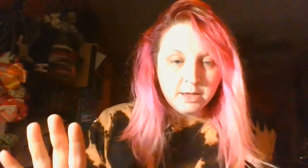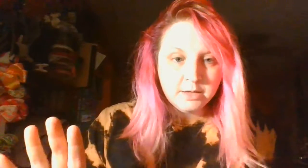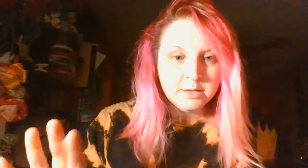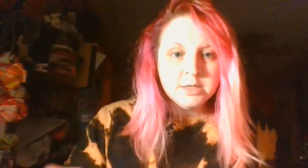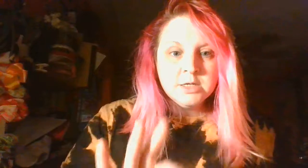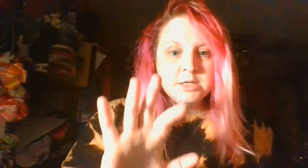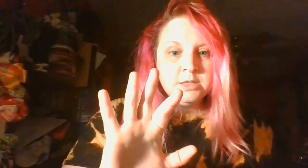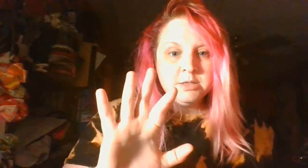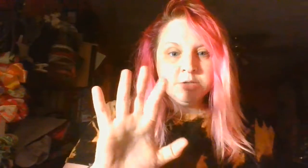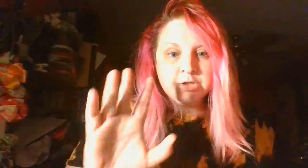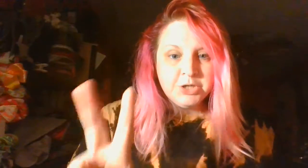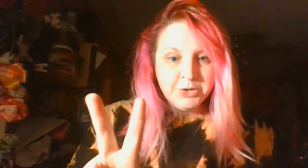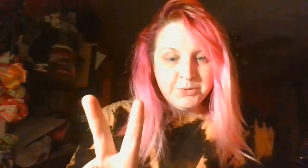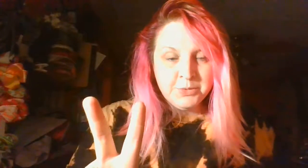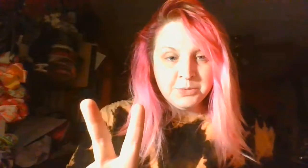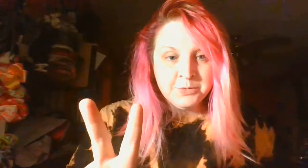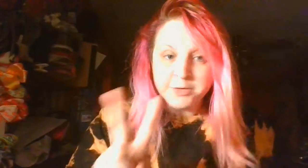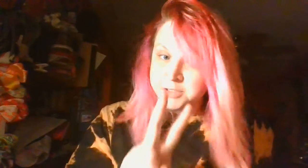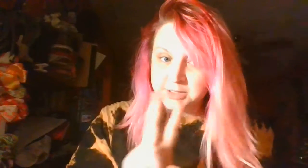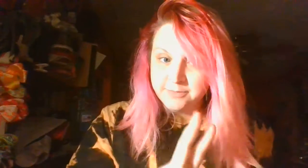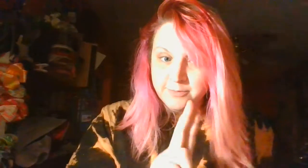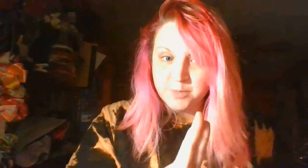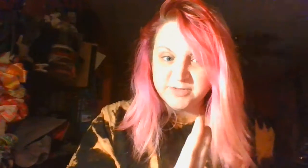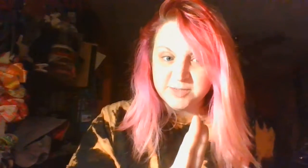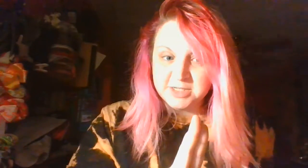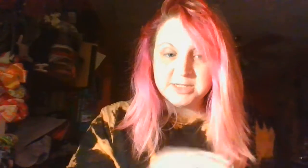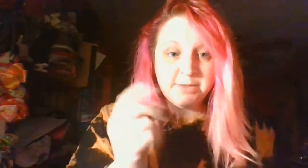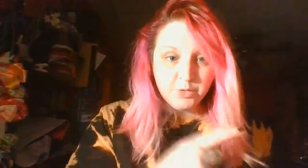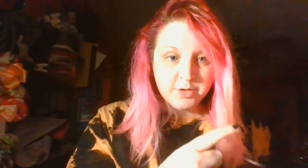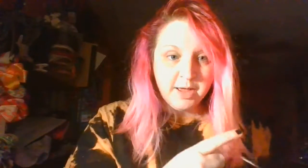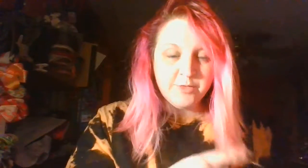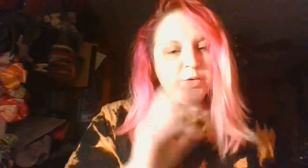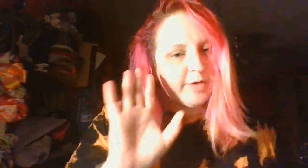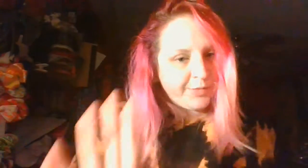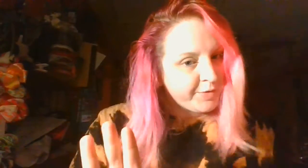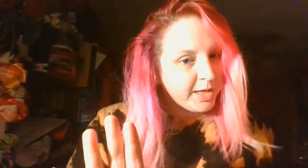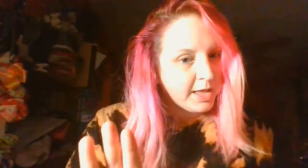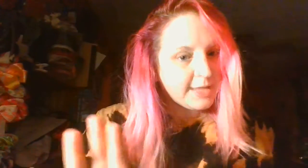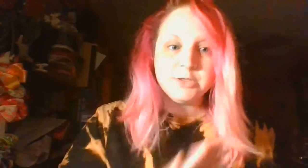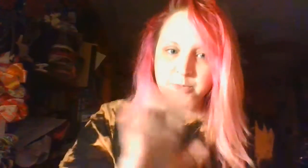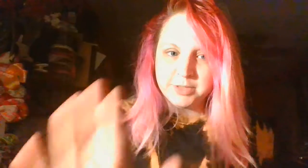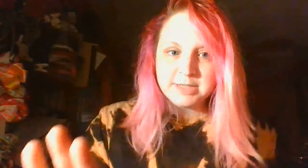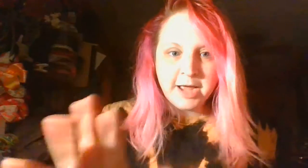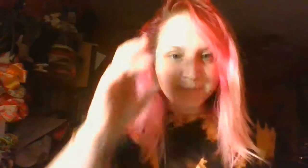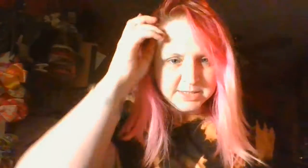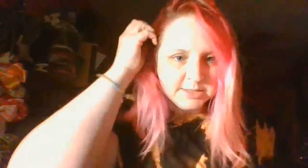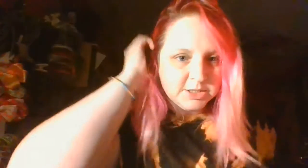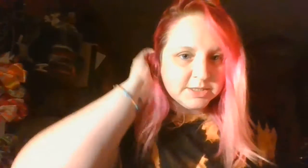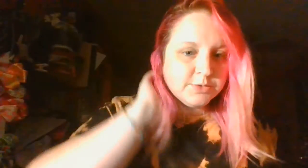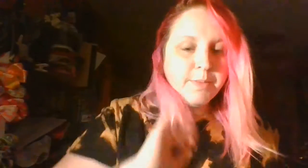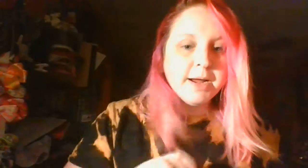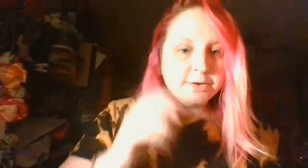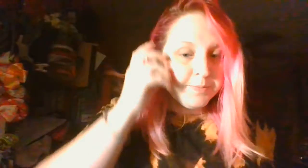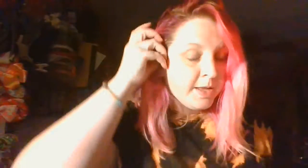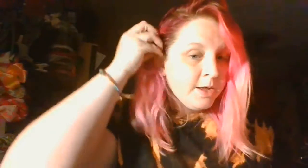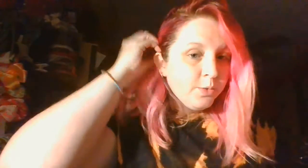done 2 versions of informative speeches, and we're going to cover them. We've covered them in class numerous times. This is just a reminder. We